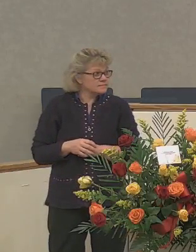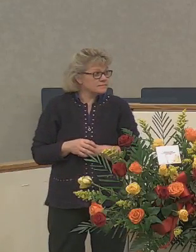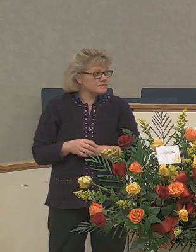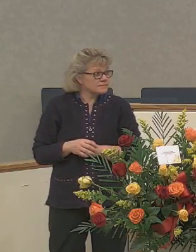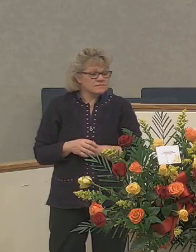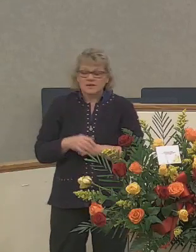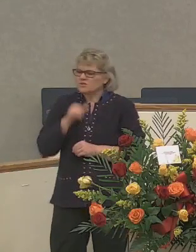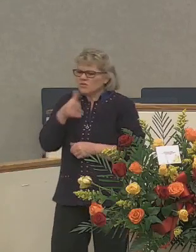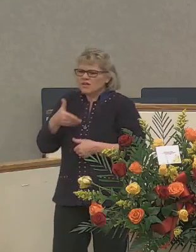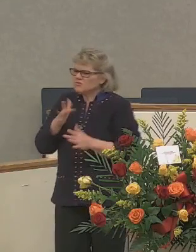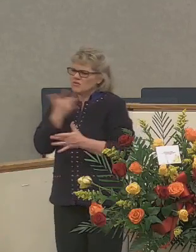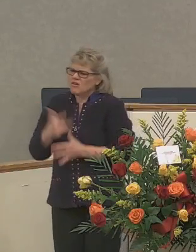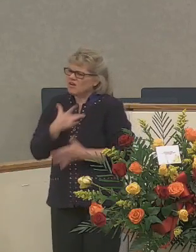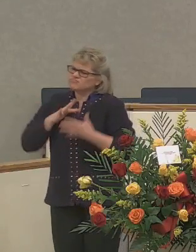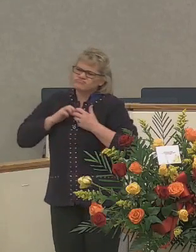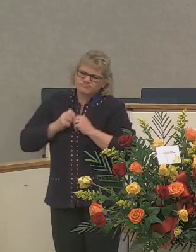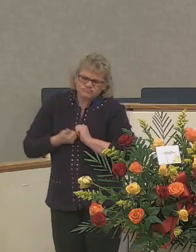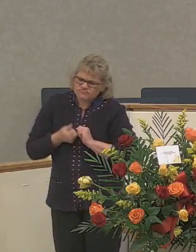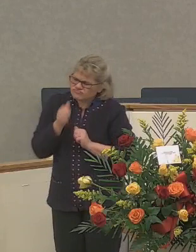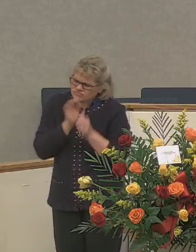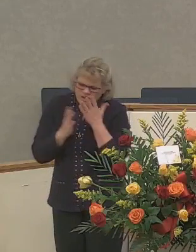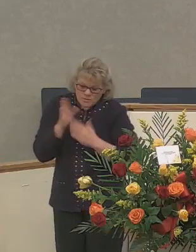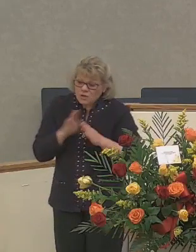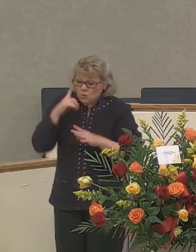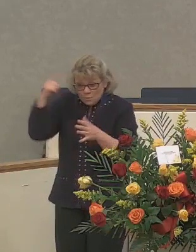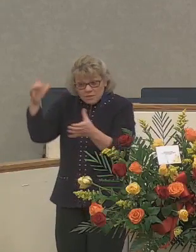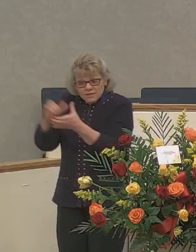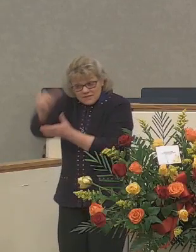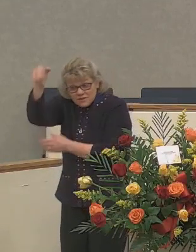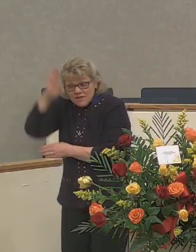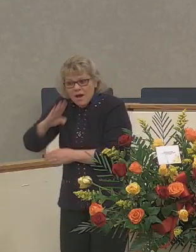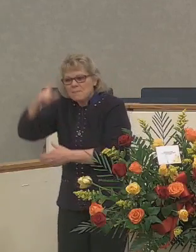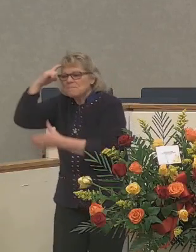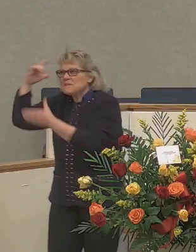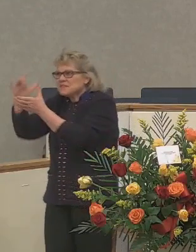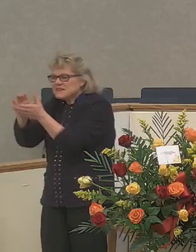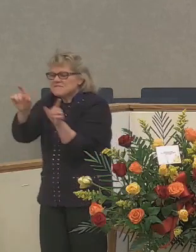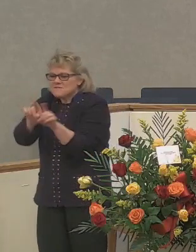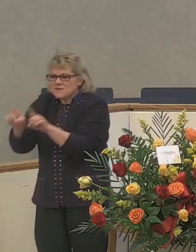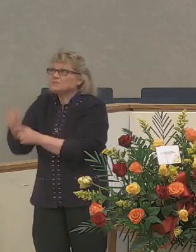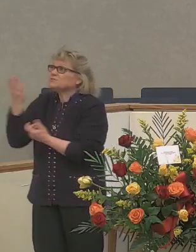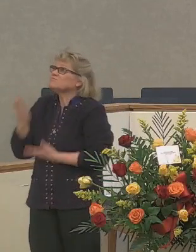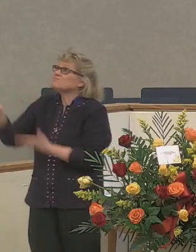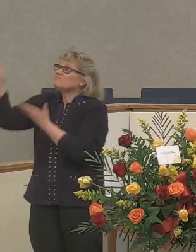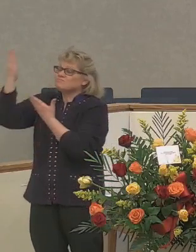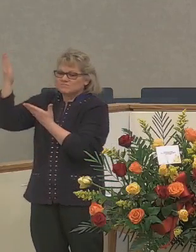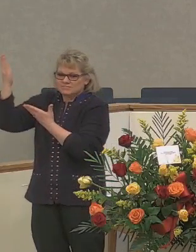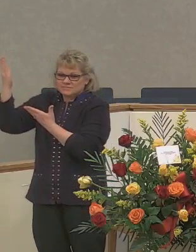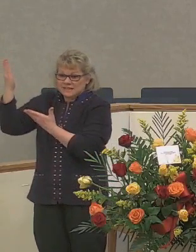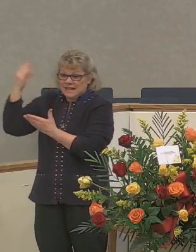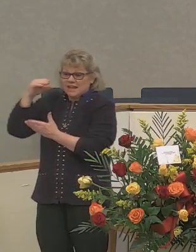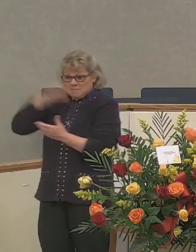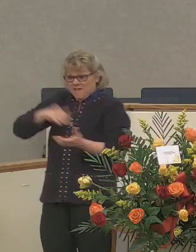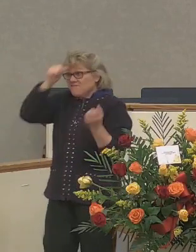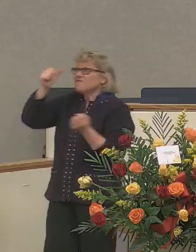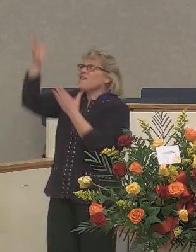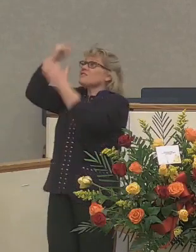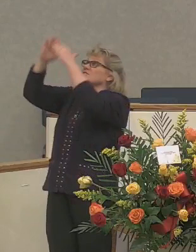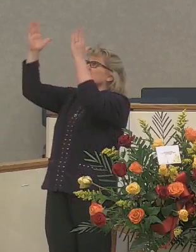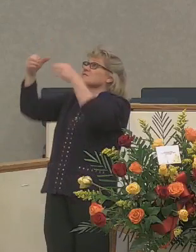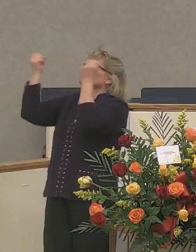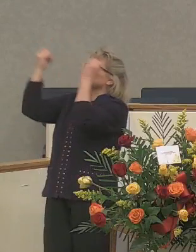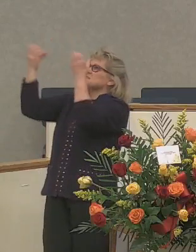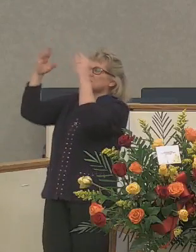Let not your heart be troubled. You believe in God, believe also in me. In my Father's house are